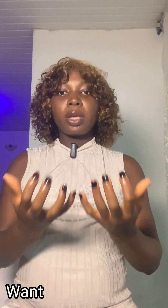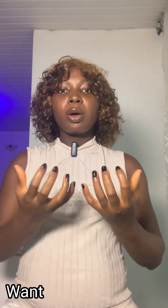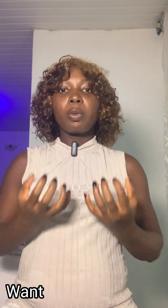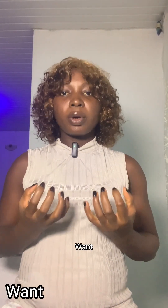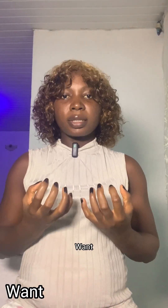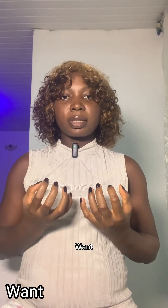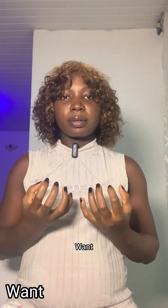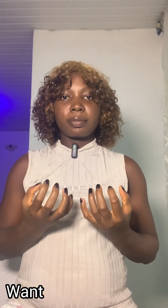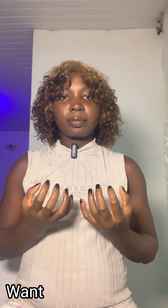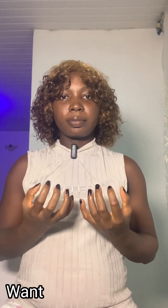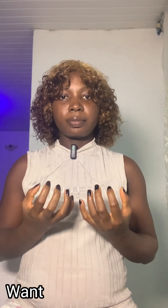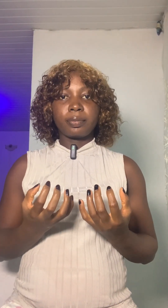want,